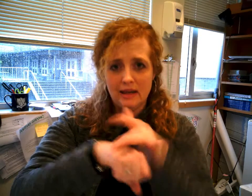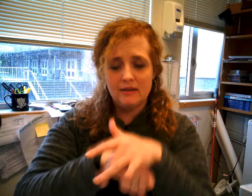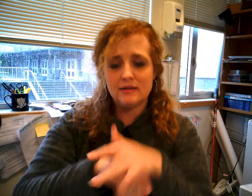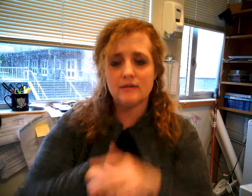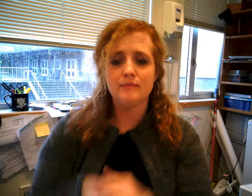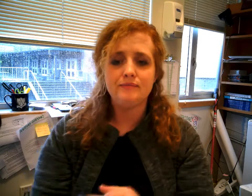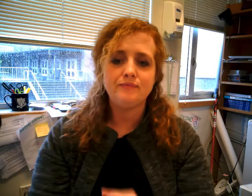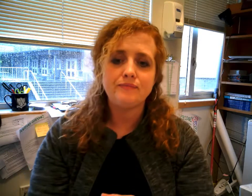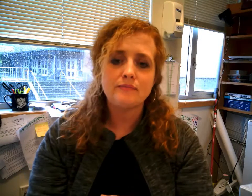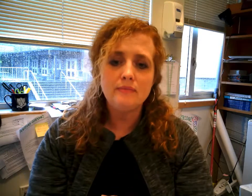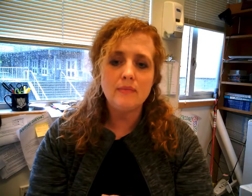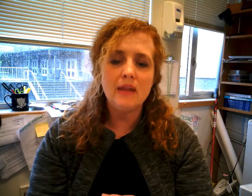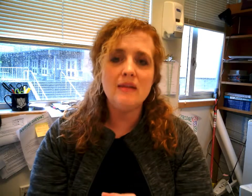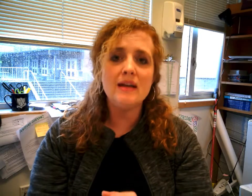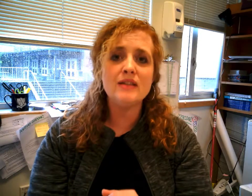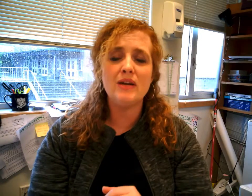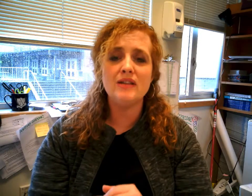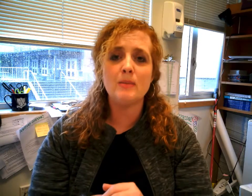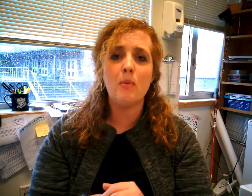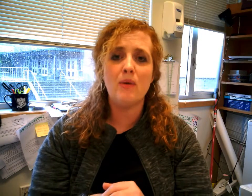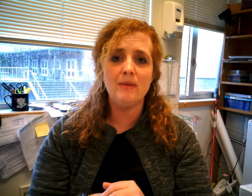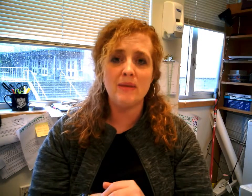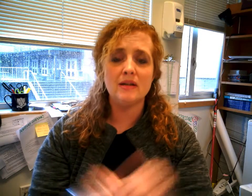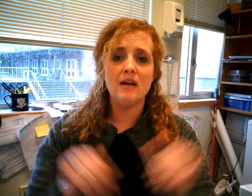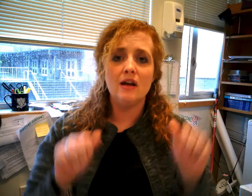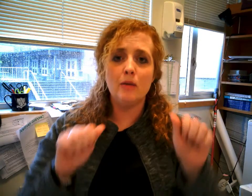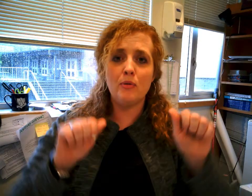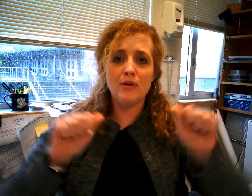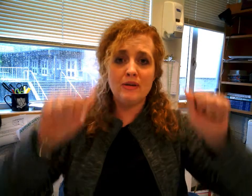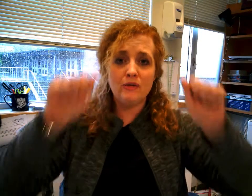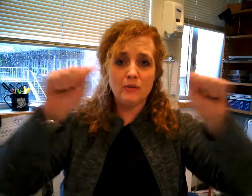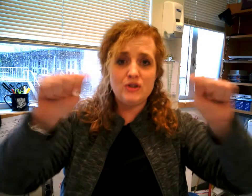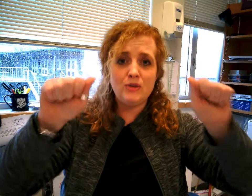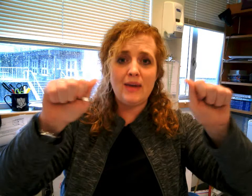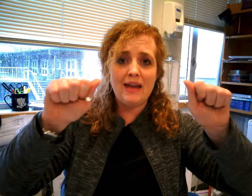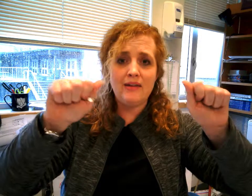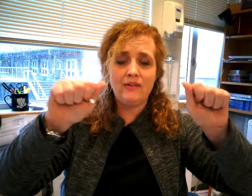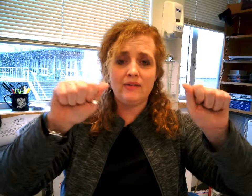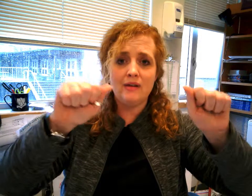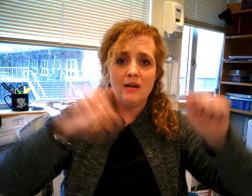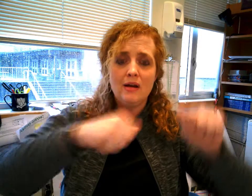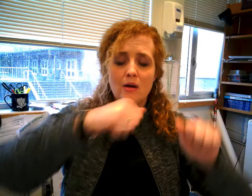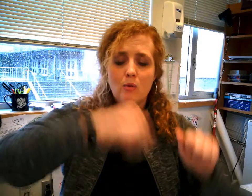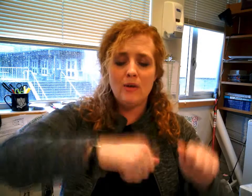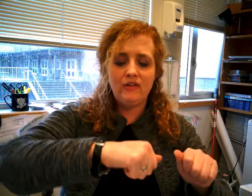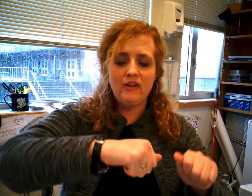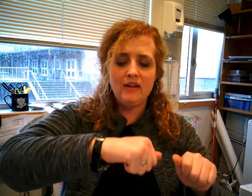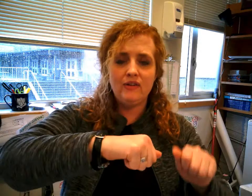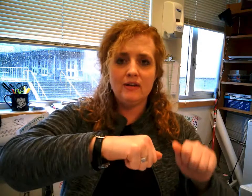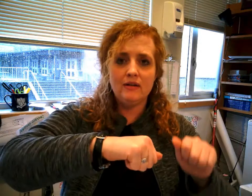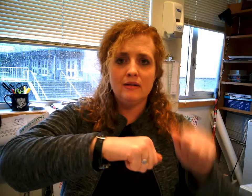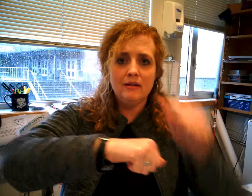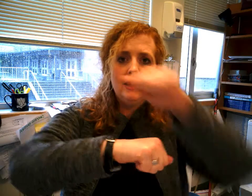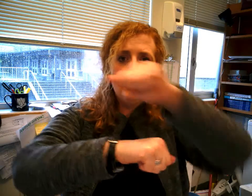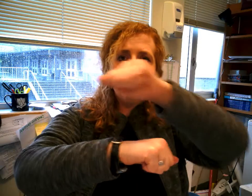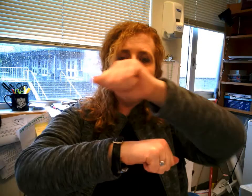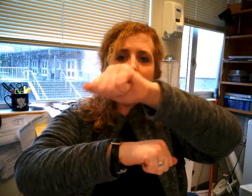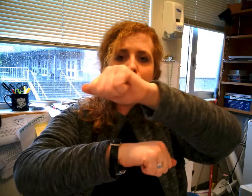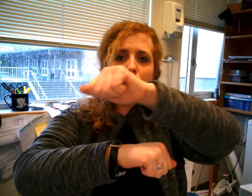this. The next one is appointment. Appointment is with 2 A's, one sitting still, and the other